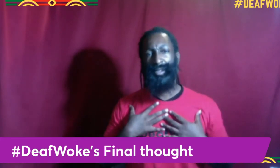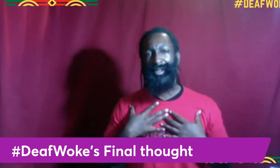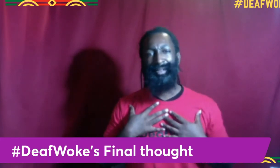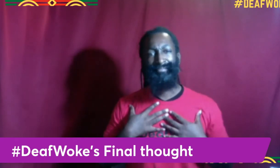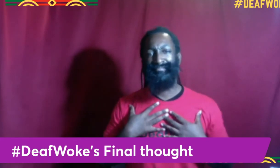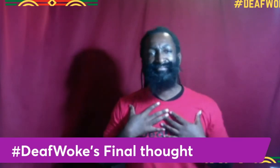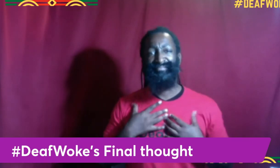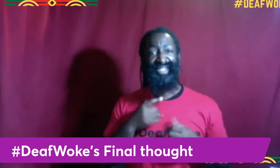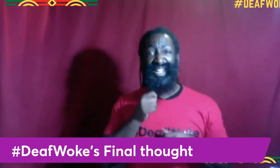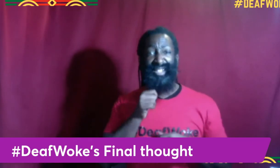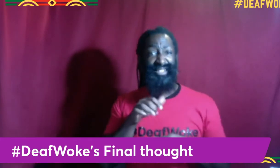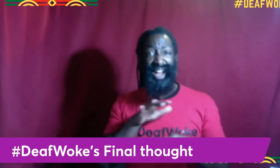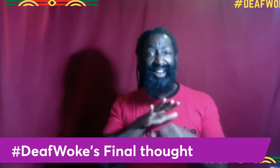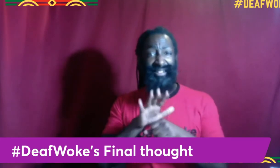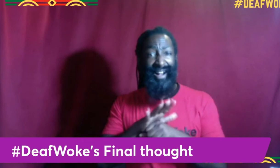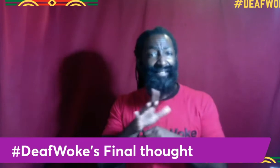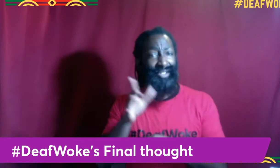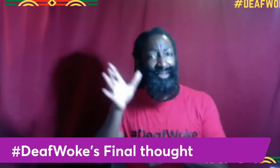Whew.